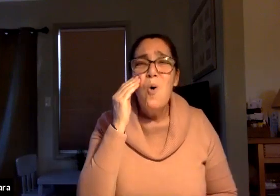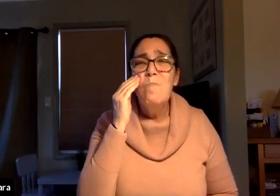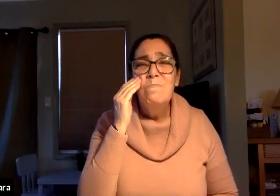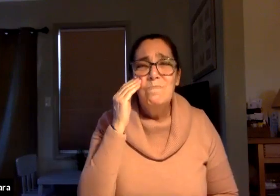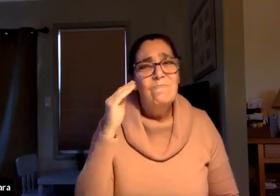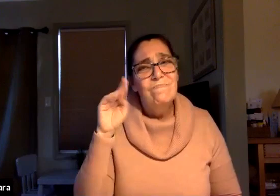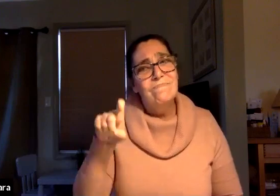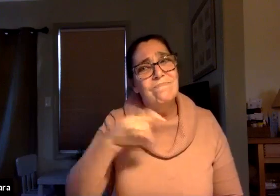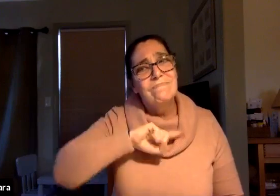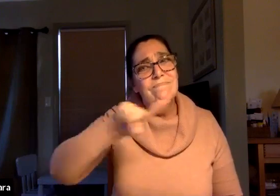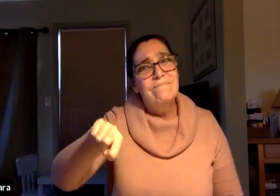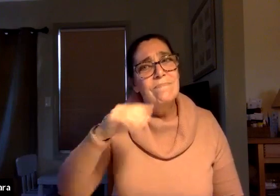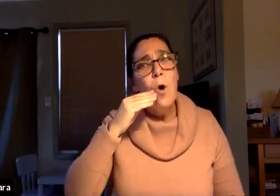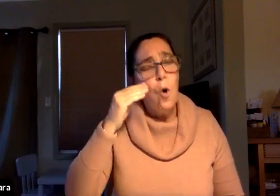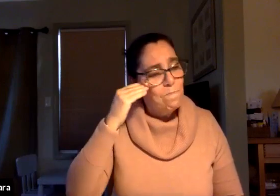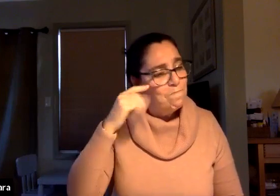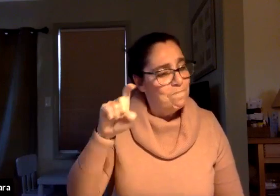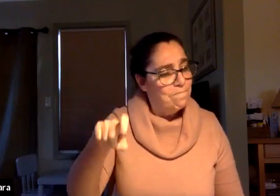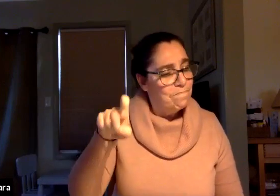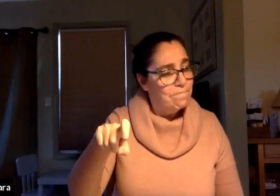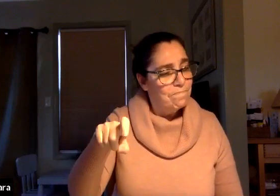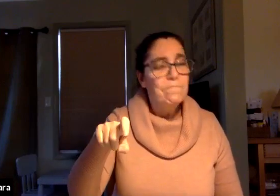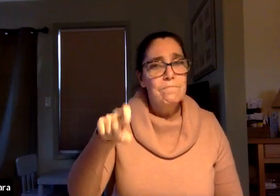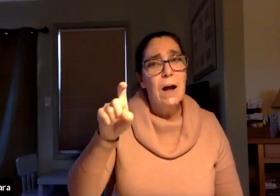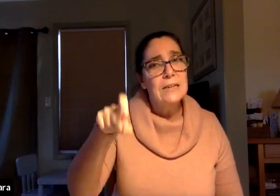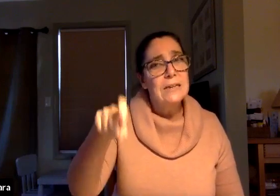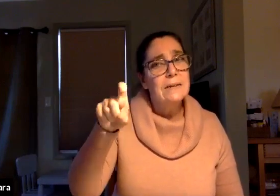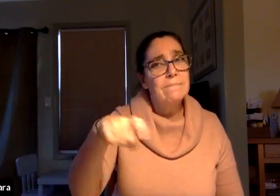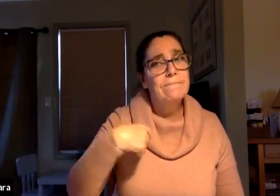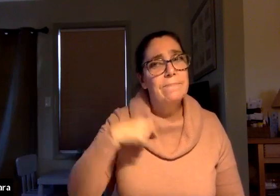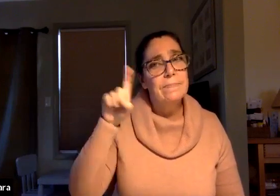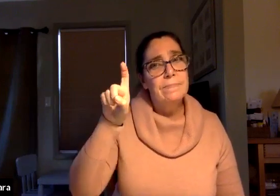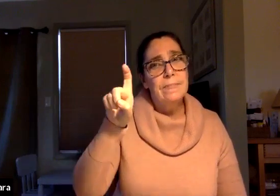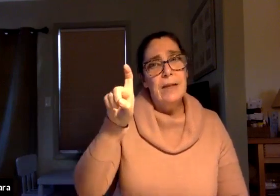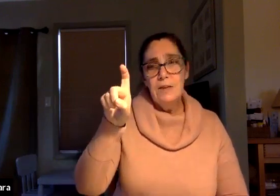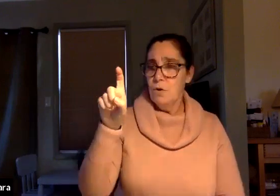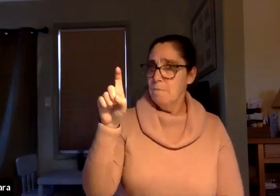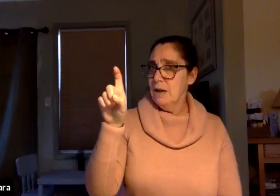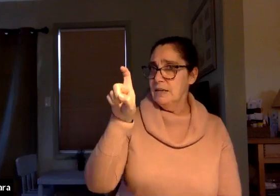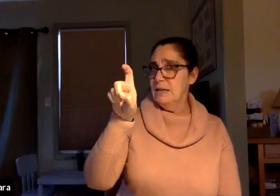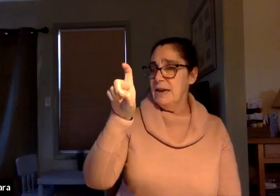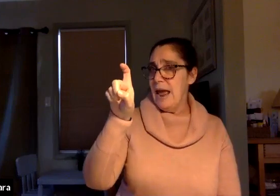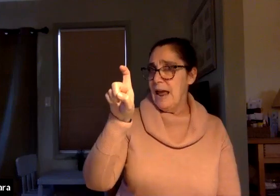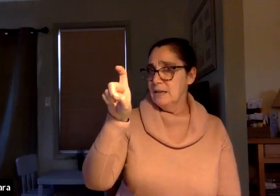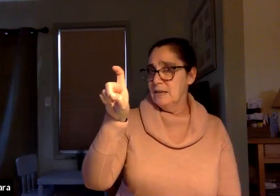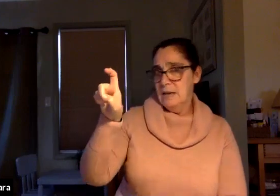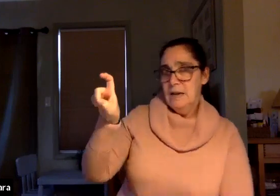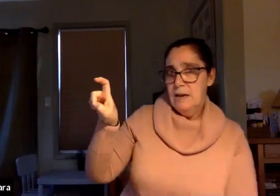Home. Home. Must. So must is an X